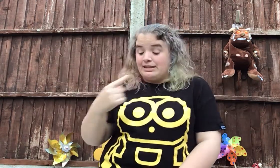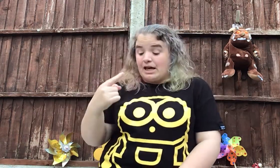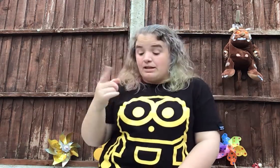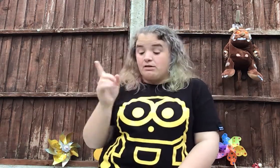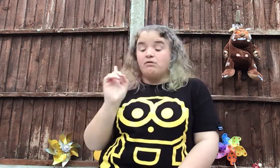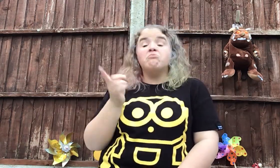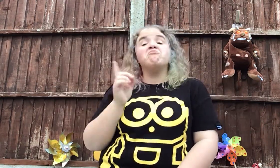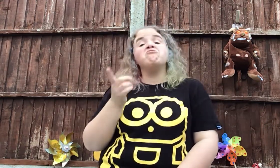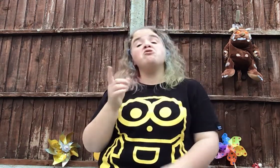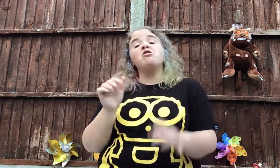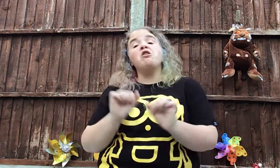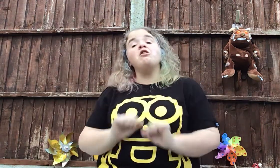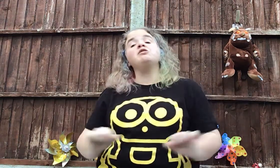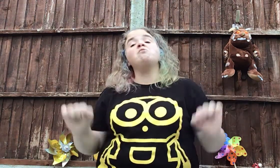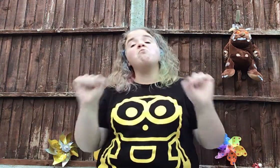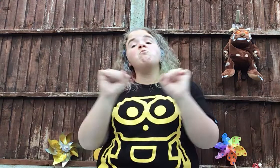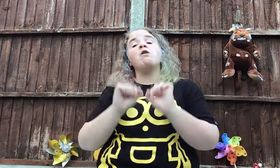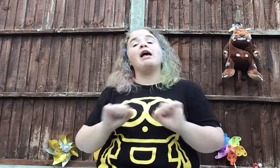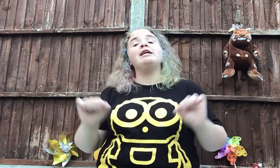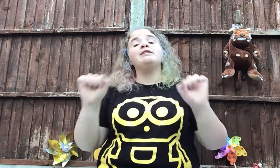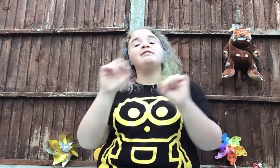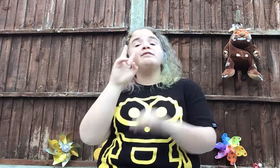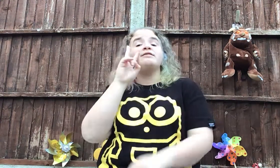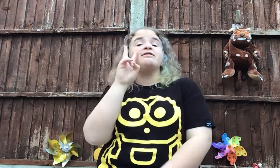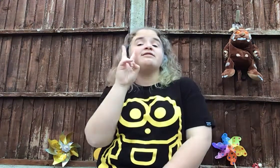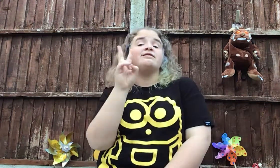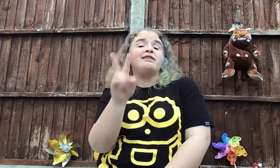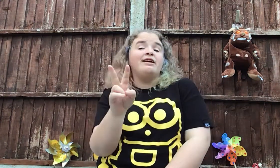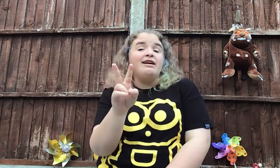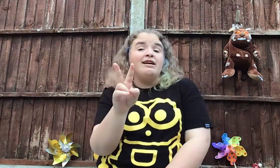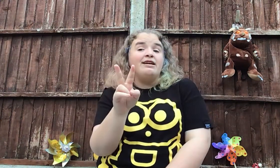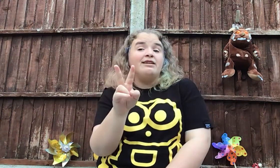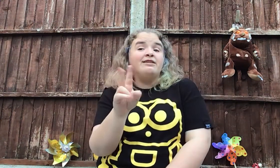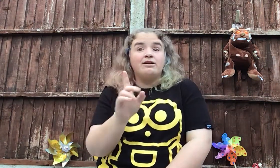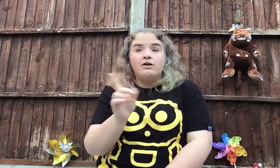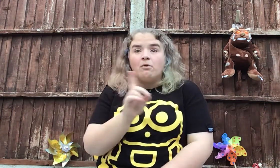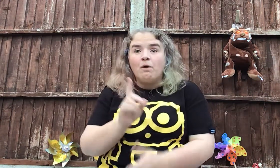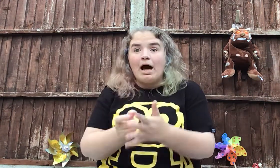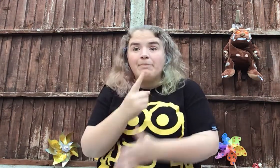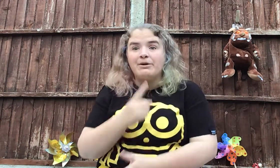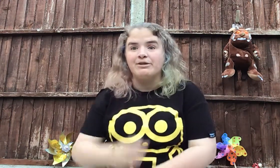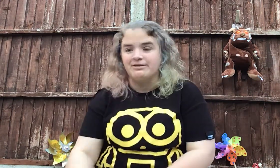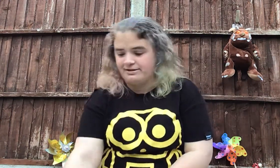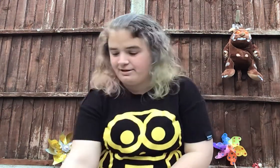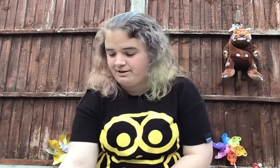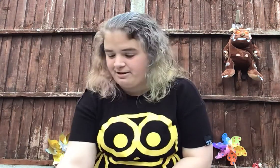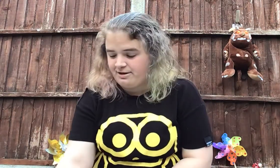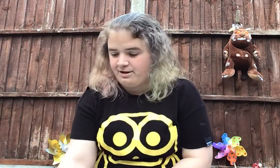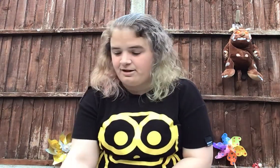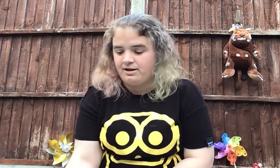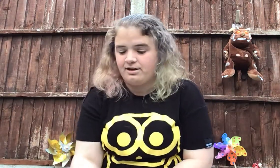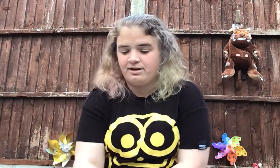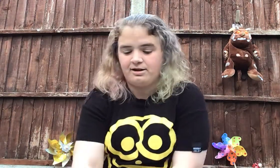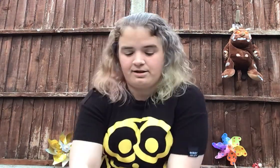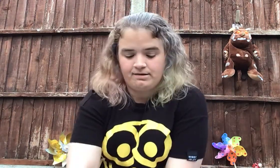said, just wait and see what happens.